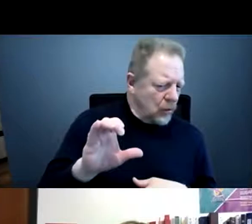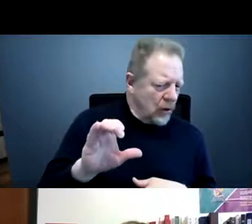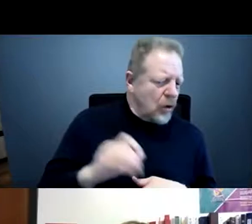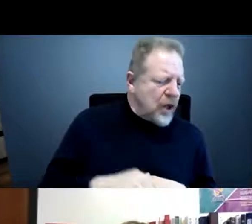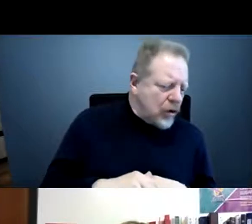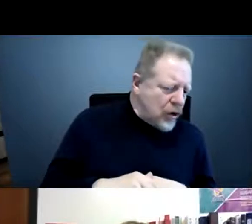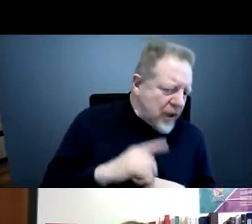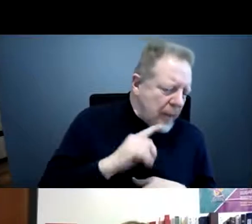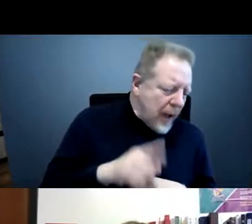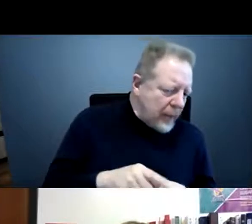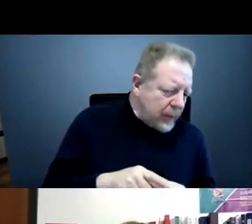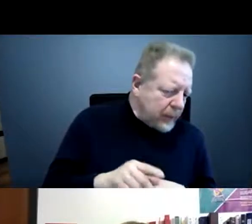Lucy Cruz, you said, Brett?